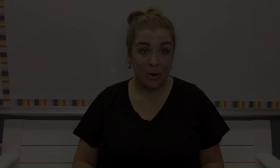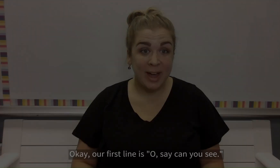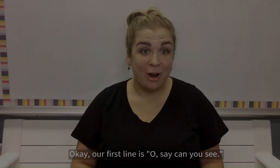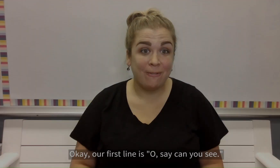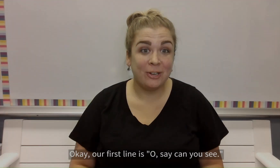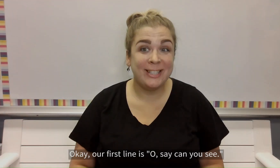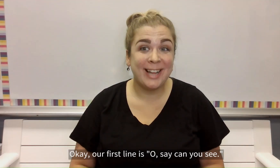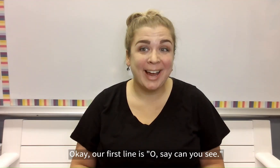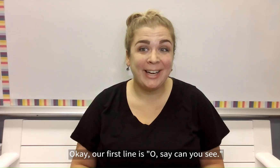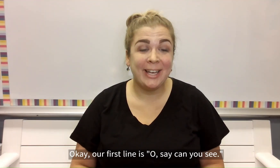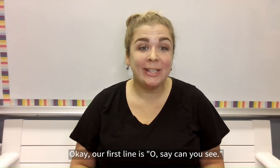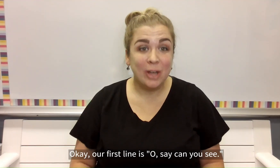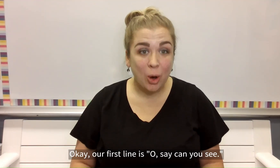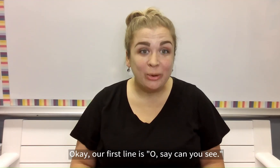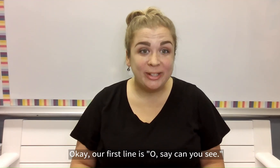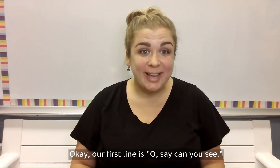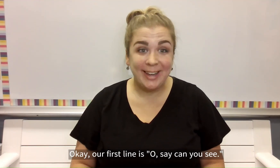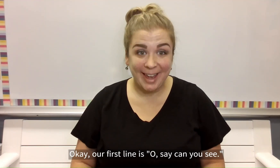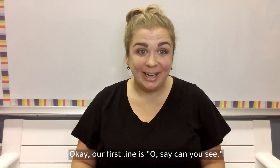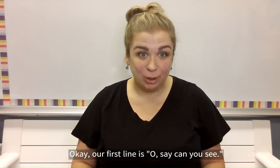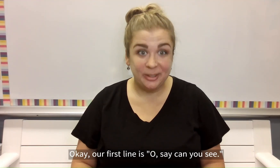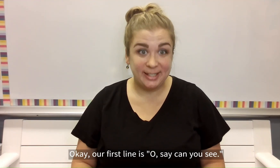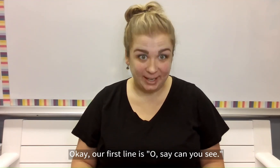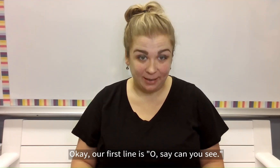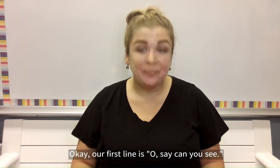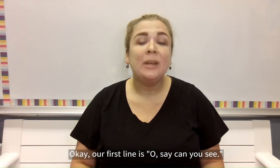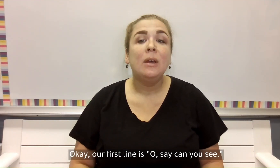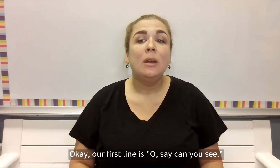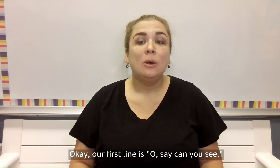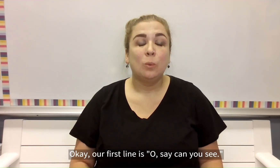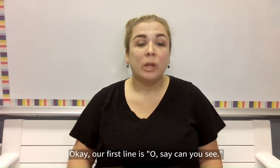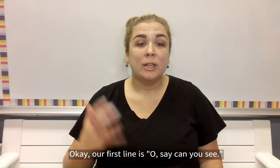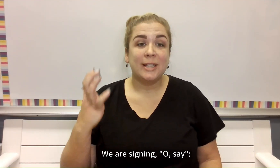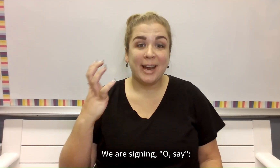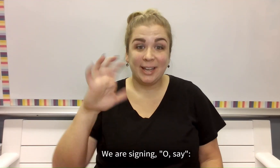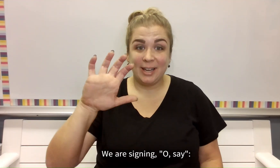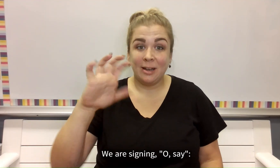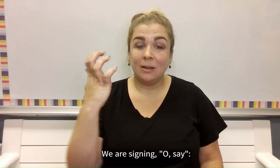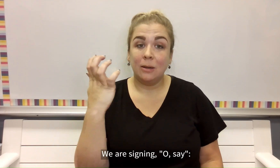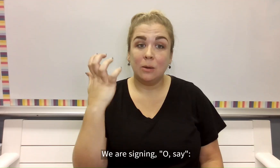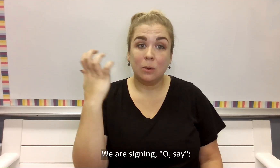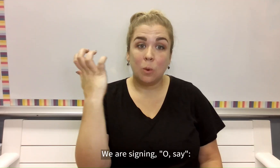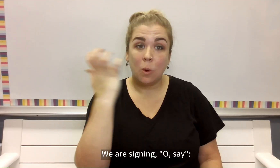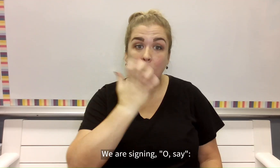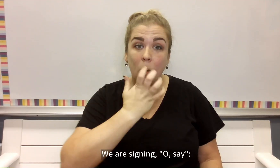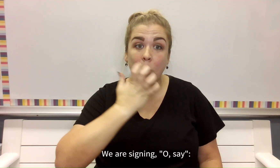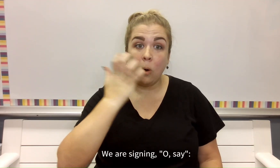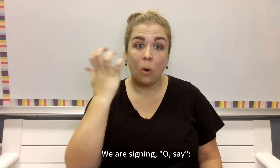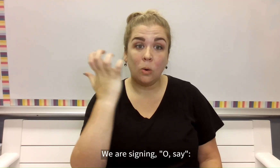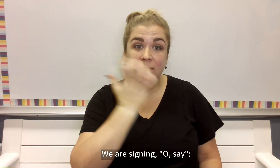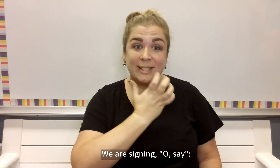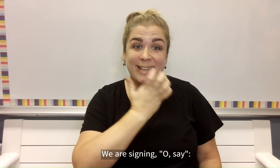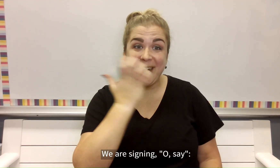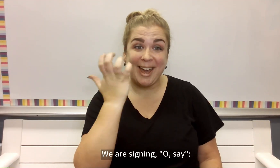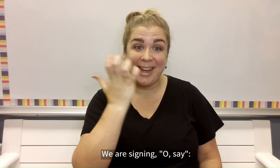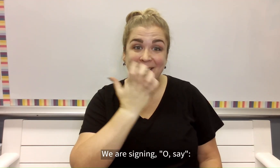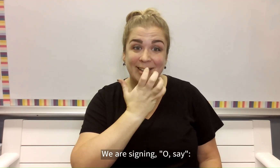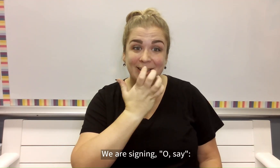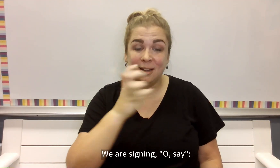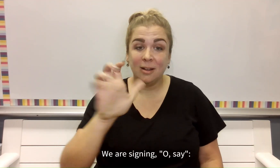Okay, our first line is, "Oh, say, can you see?" We are signing, "Oh, say."